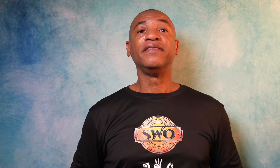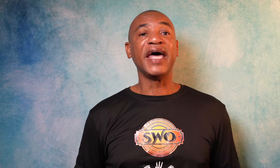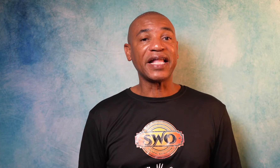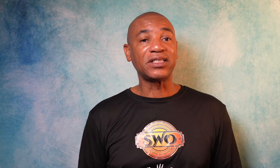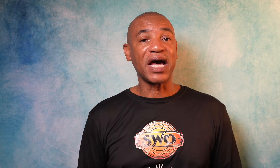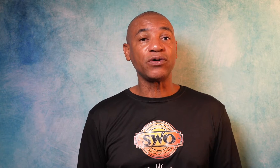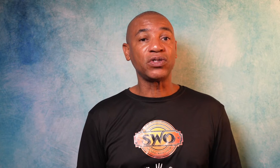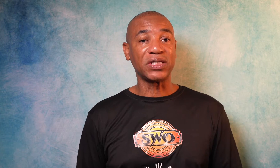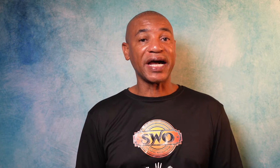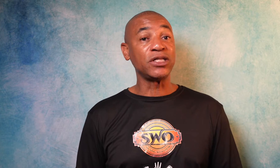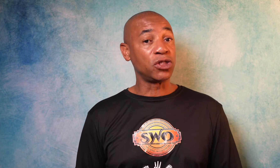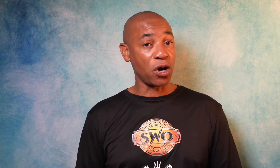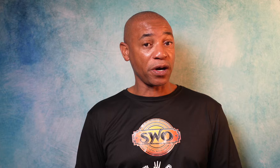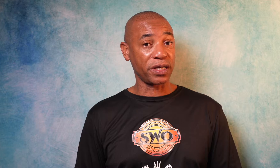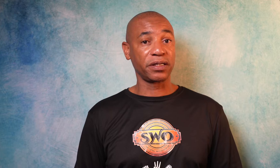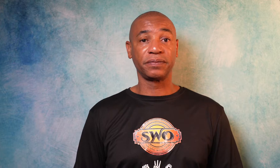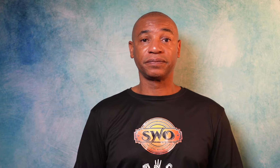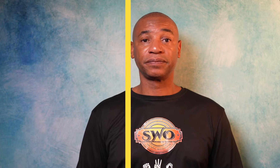That is how you sign dark.